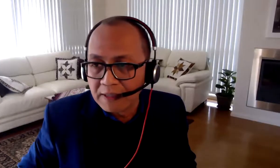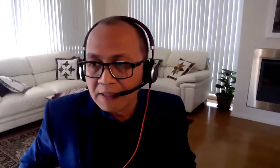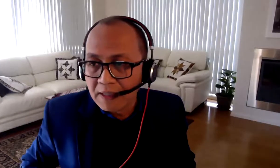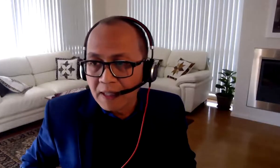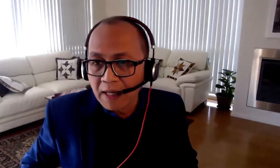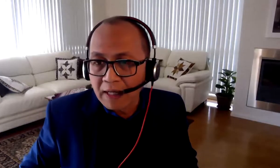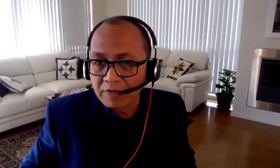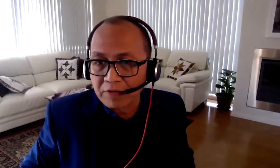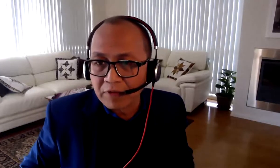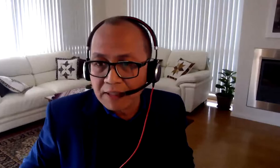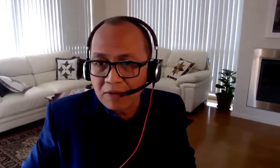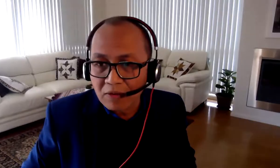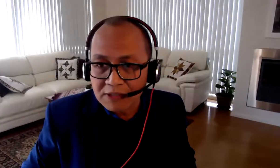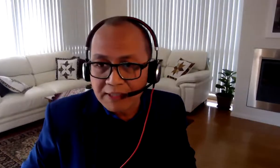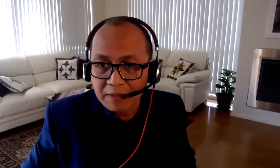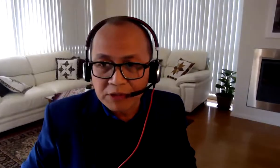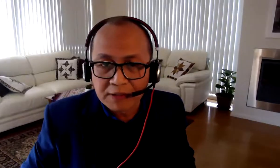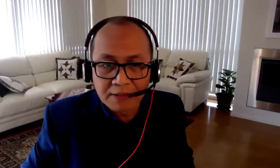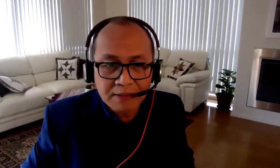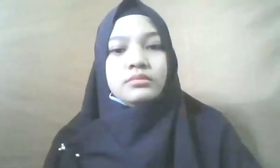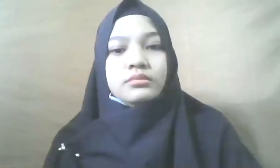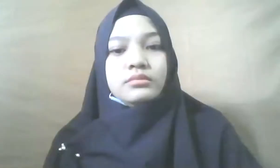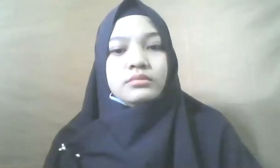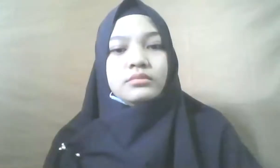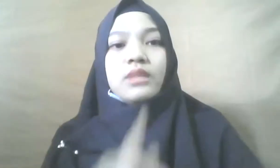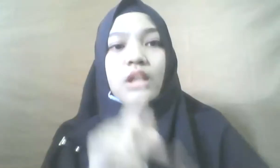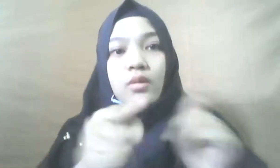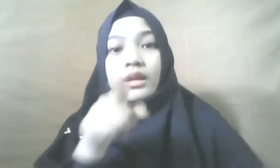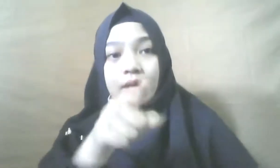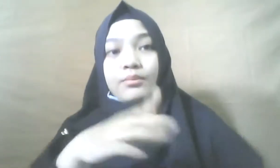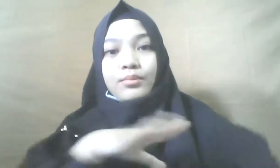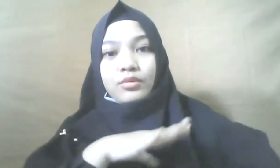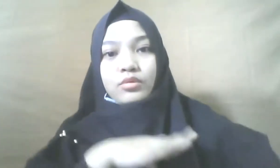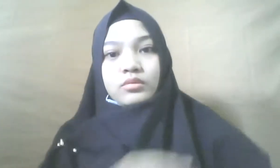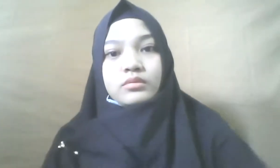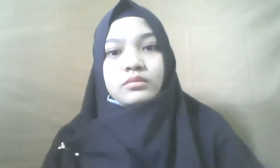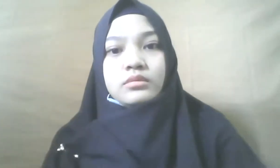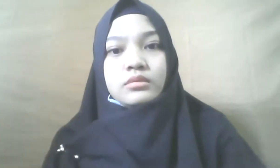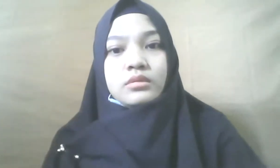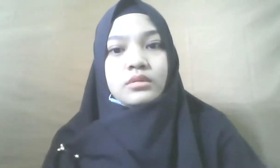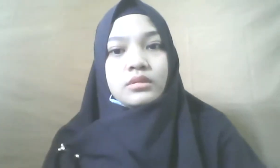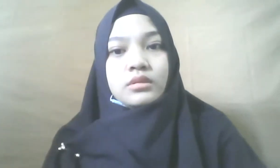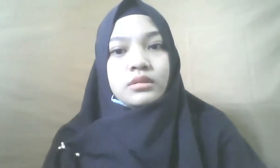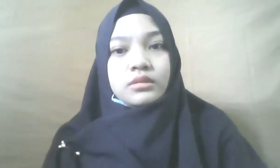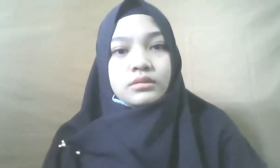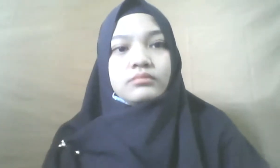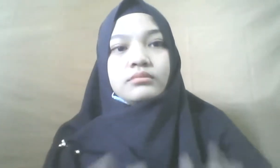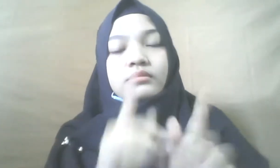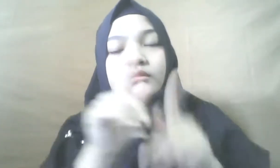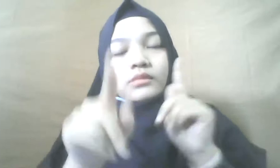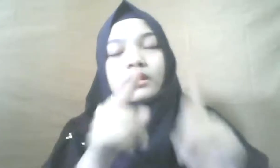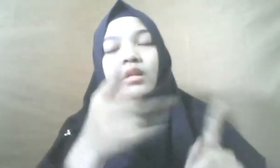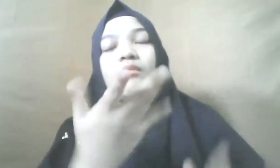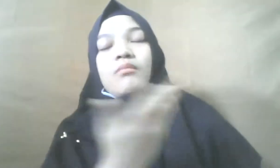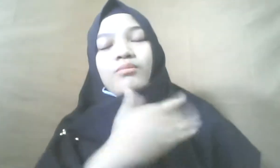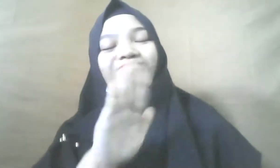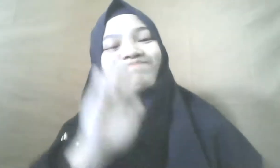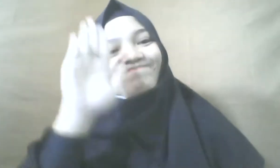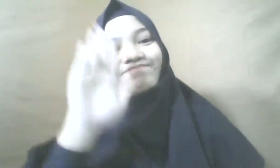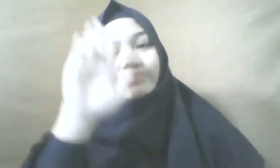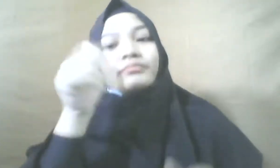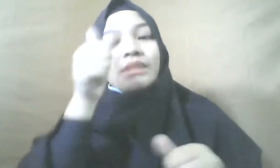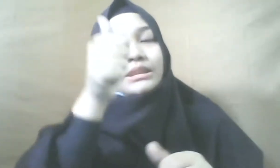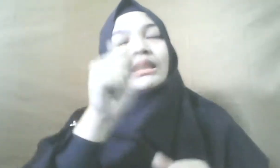concluded. If you need closed caption, please click the CC button on your screen.